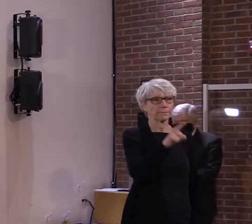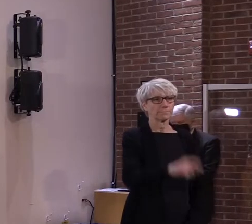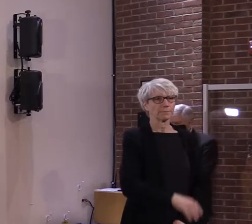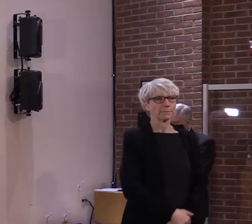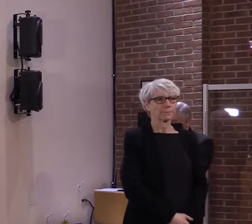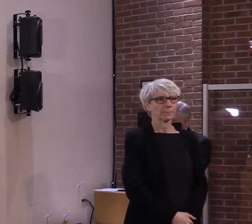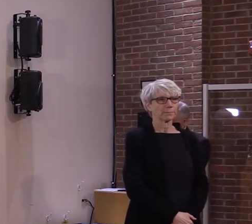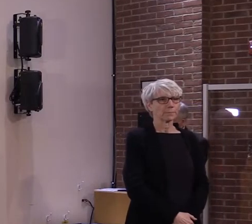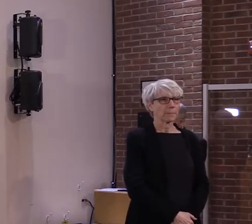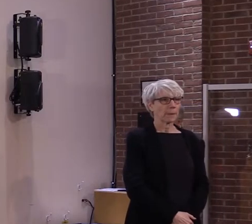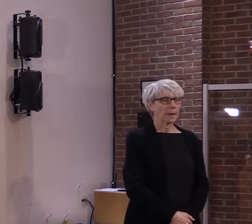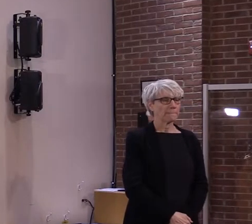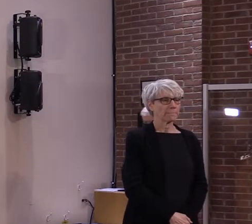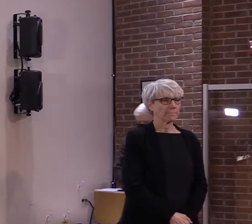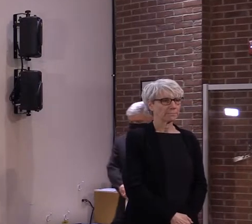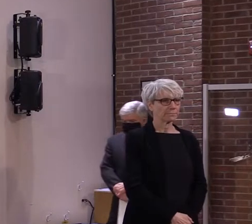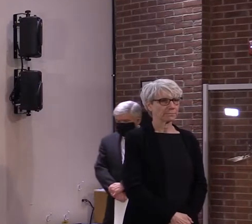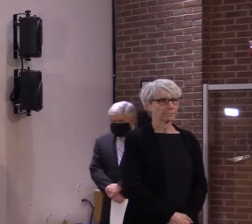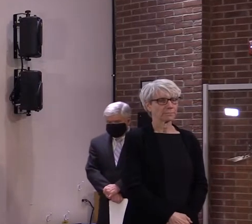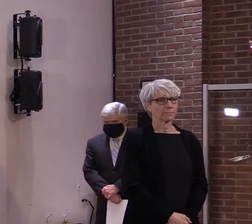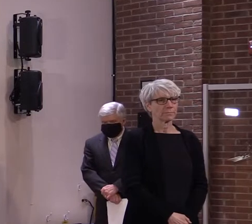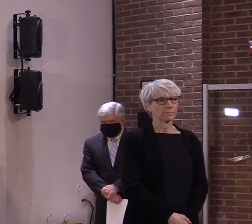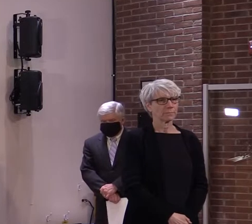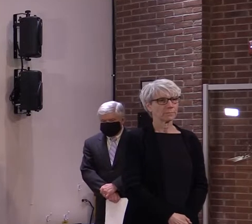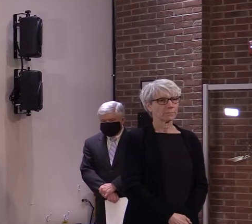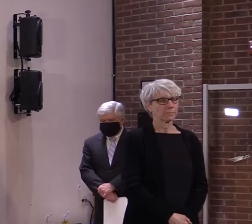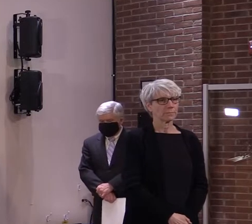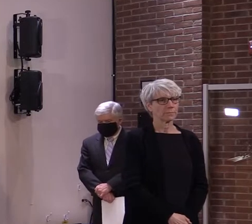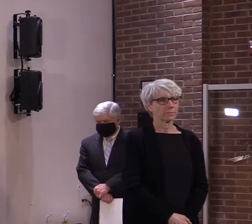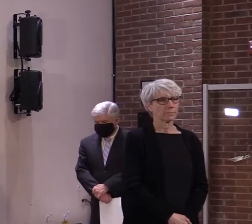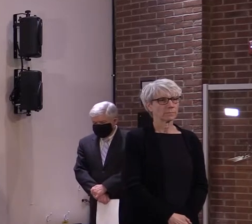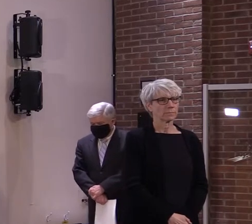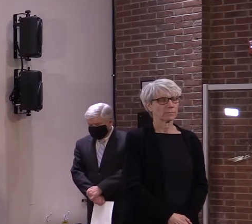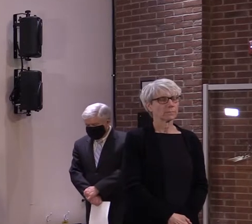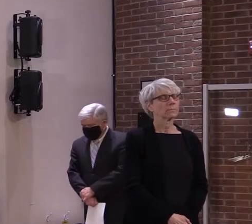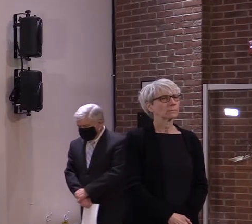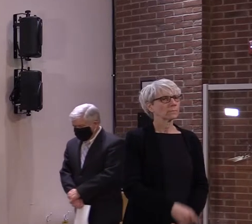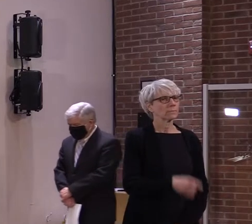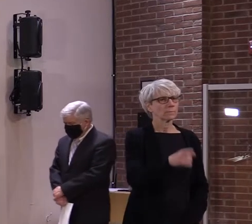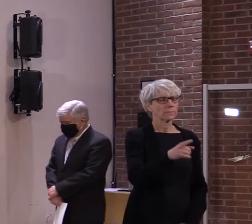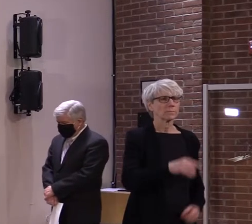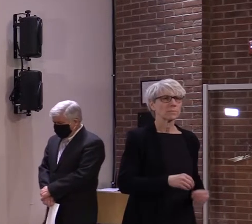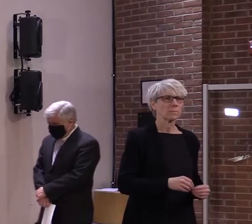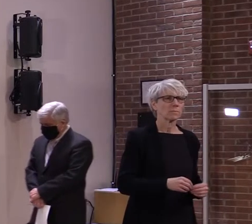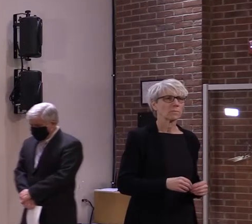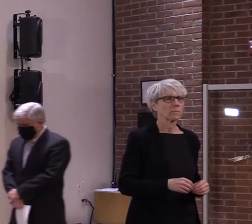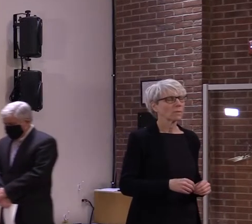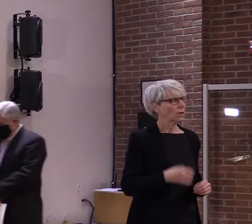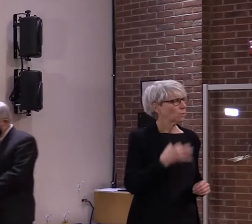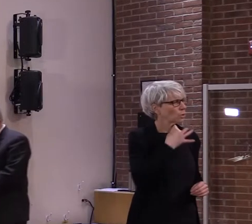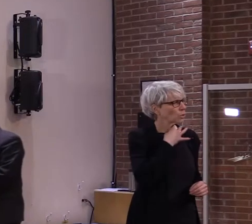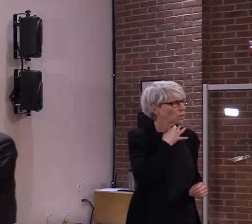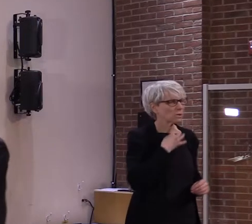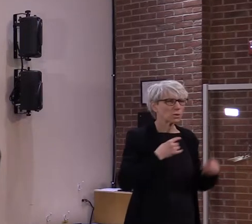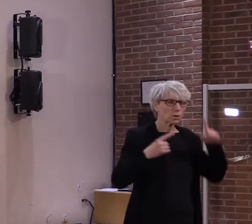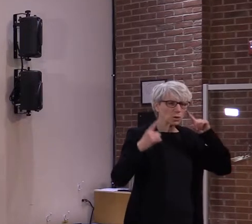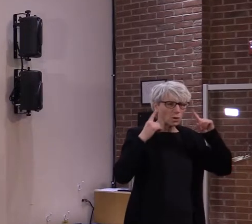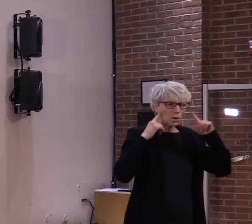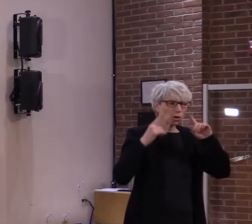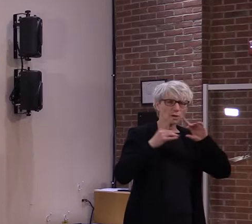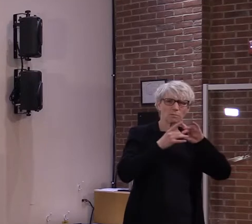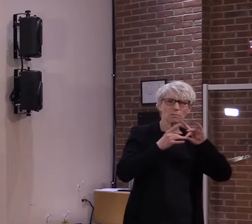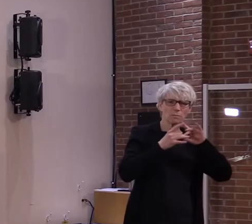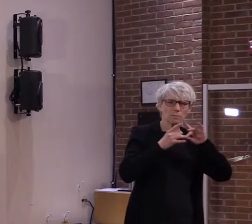Steve? I'm curious. We've heard a little bit of questioning online for us, anyway, on the number